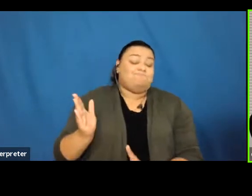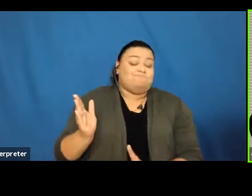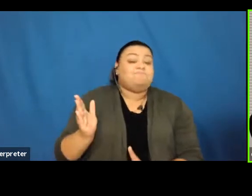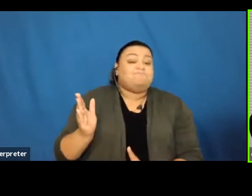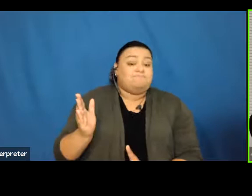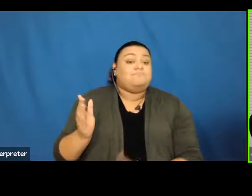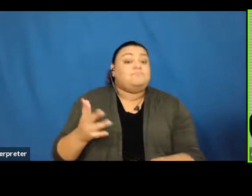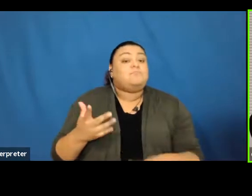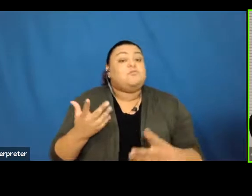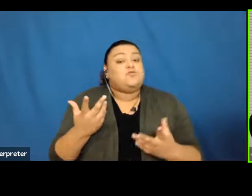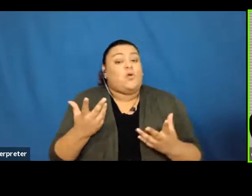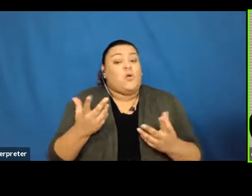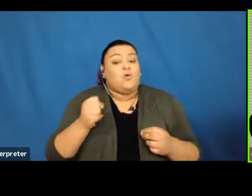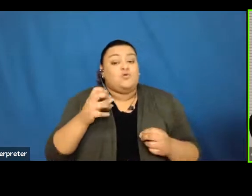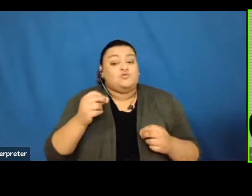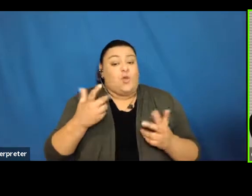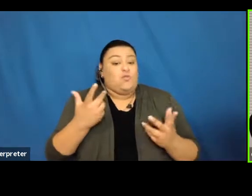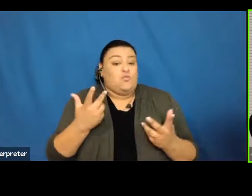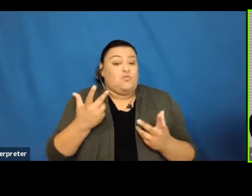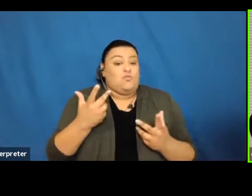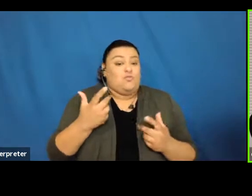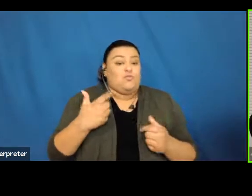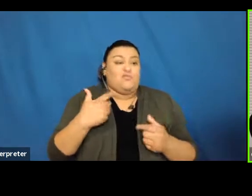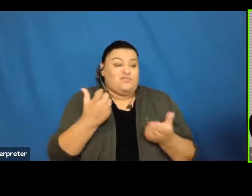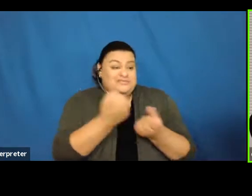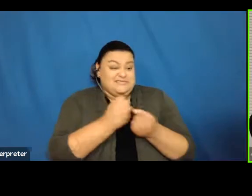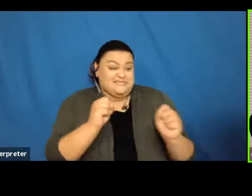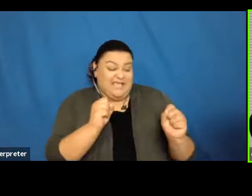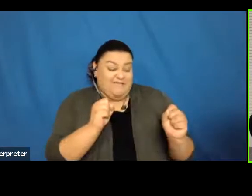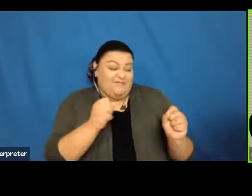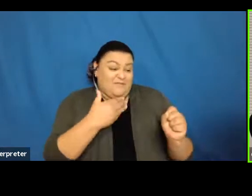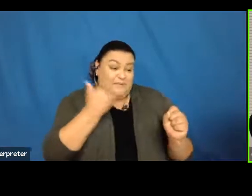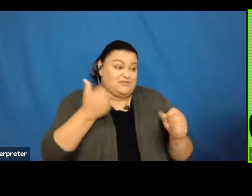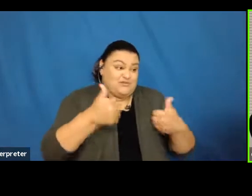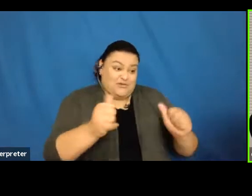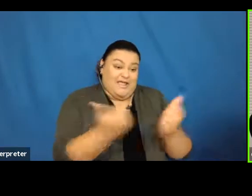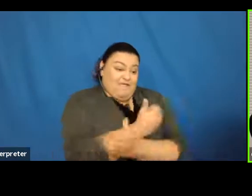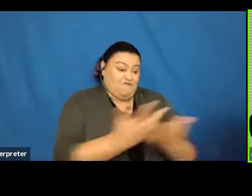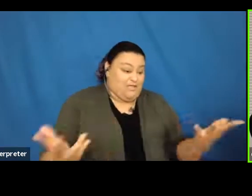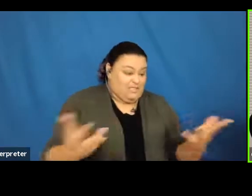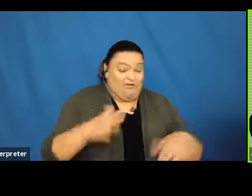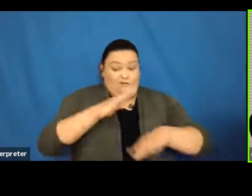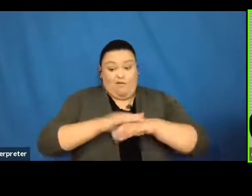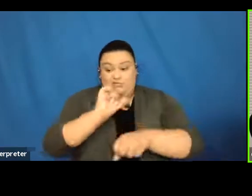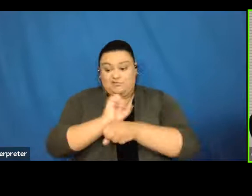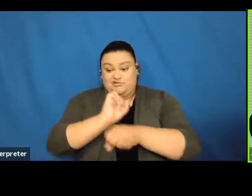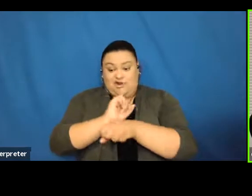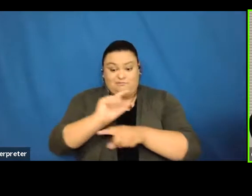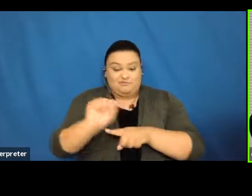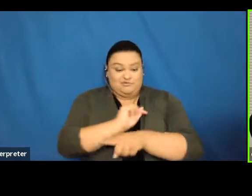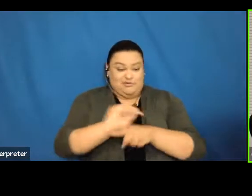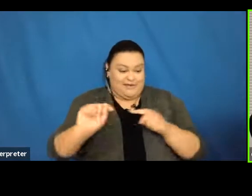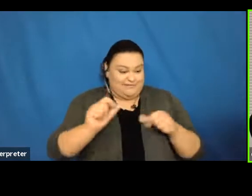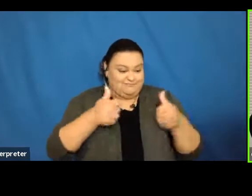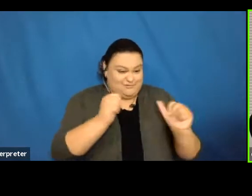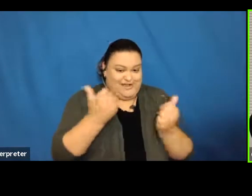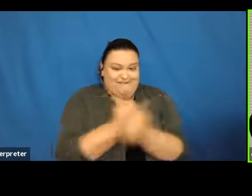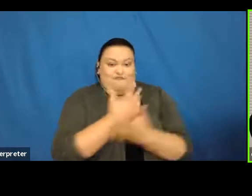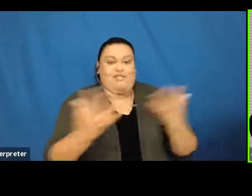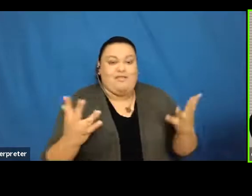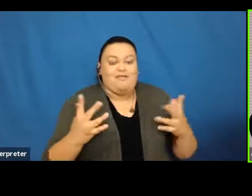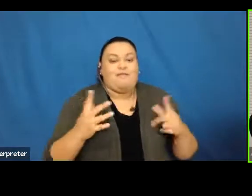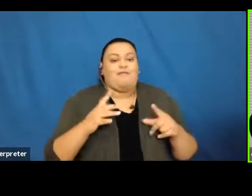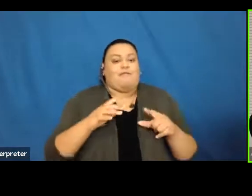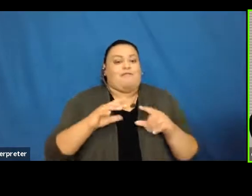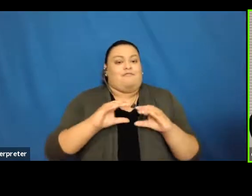60s, you know, we just tried everything. You know, see what works, it doesn't work. On the job training, in quote. And there's nothing, no academic